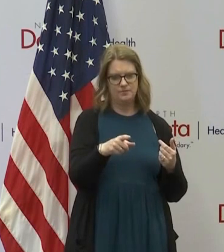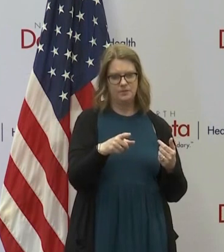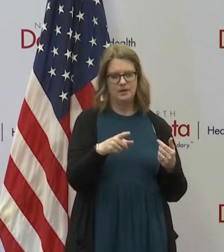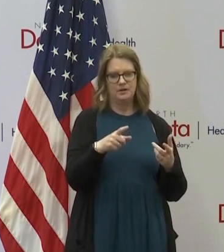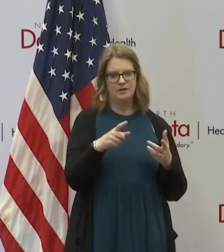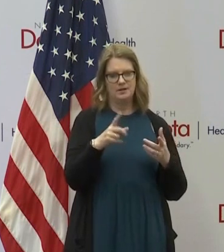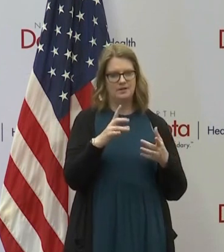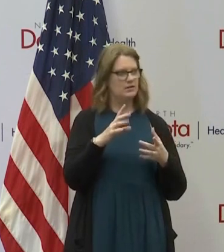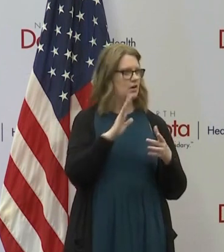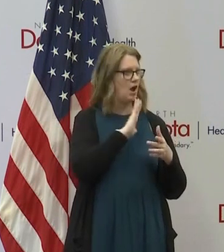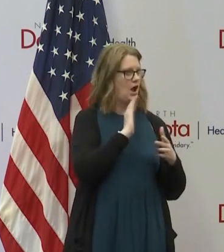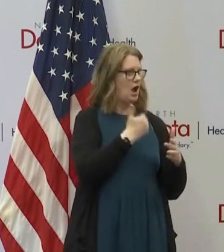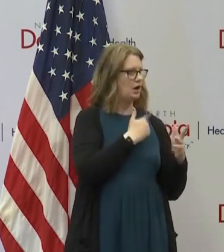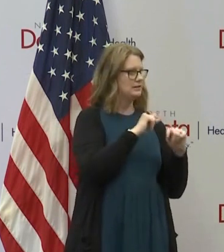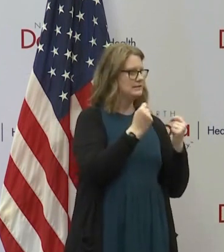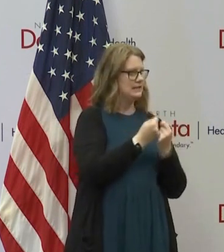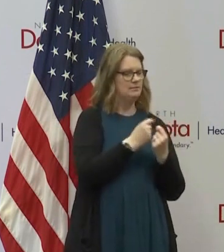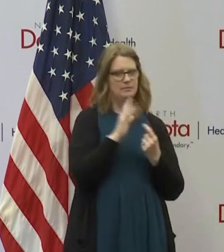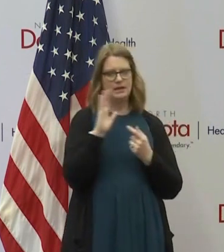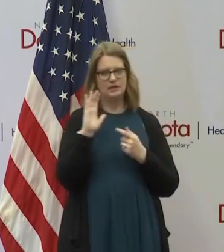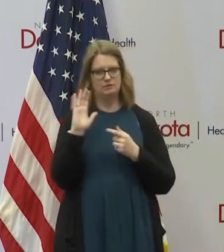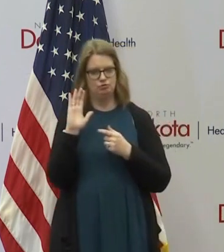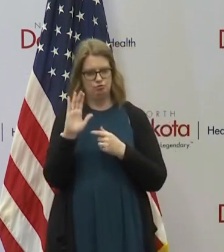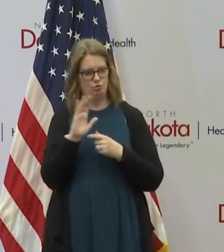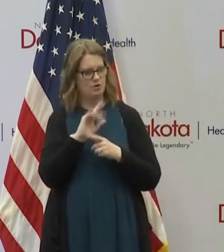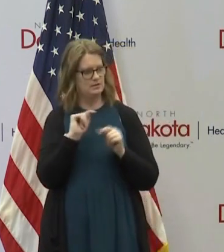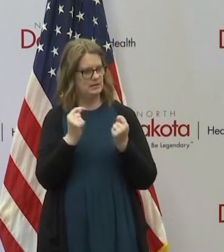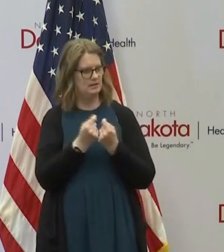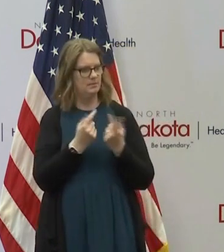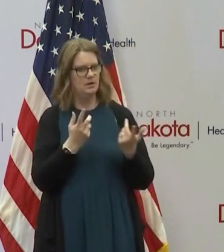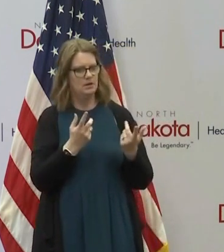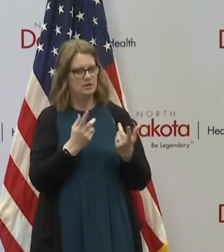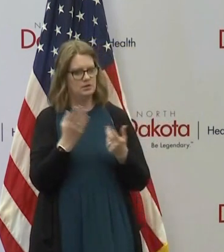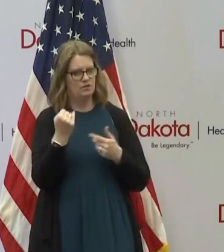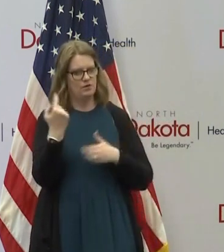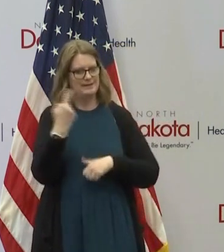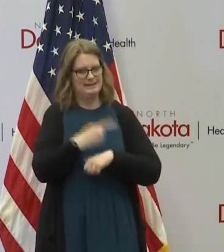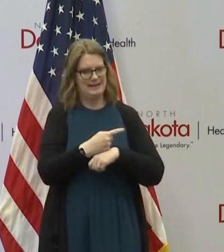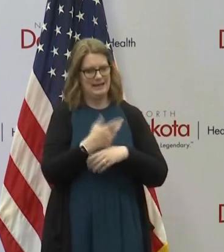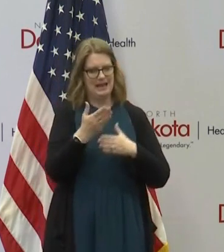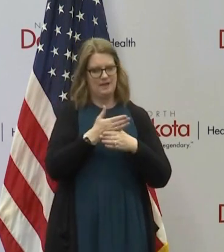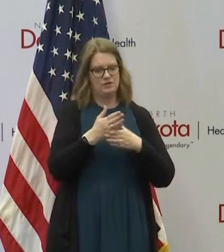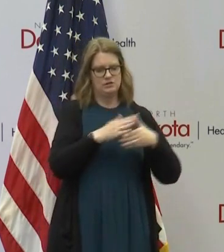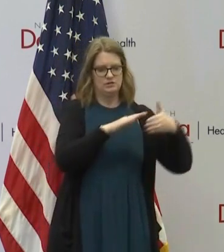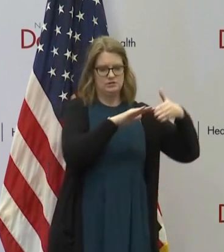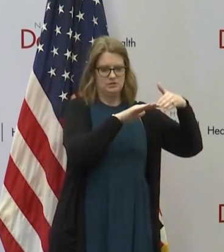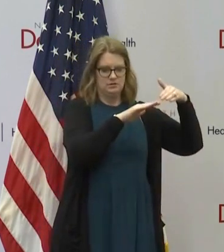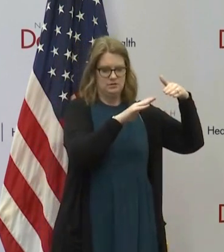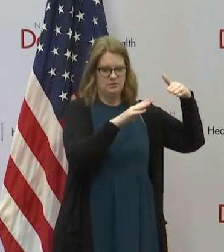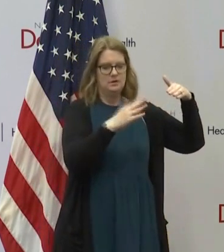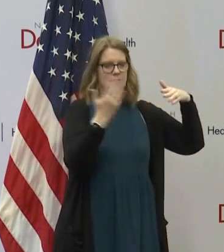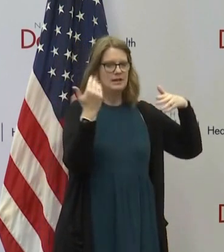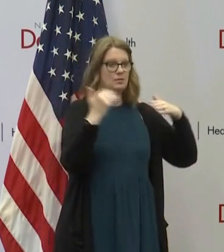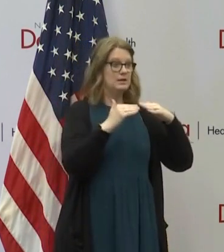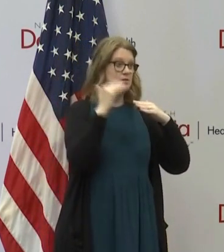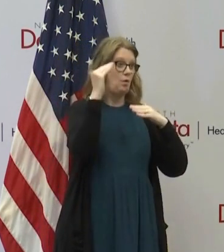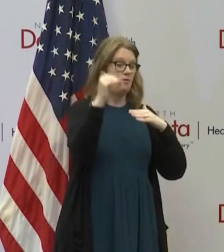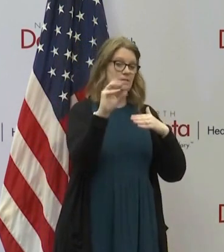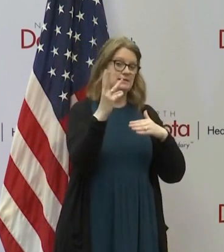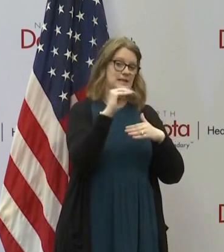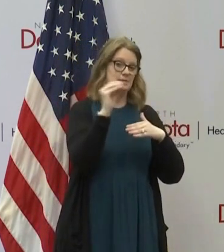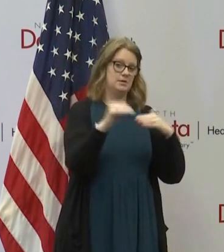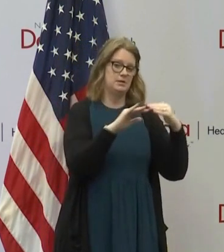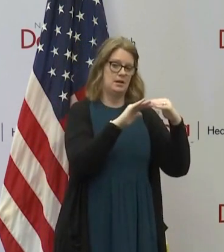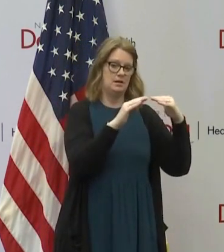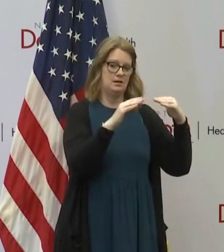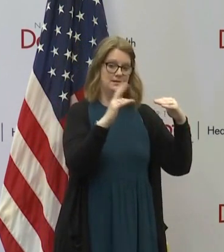can connect our team and yours looking at the same numbers. But on the 14-day rolling average, you can see here that it got, it was over 6%. It came